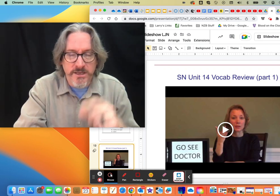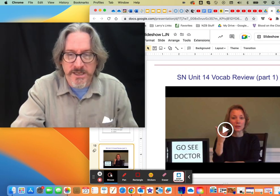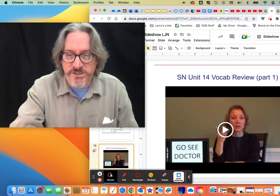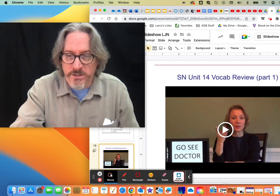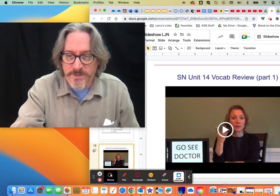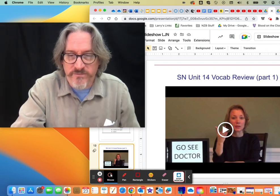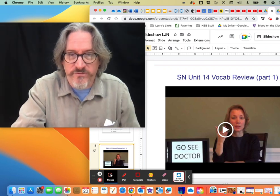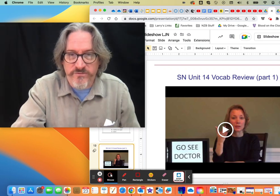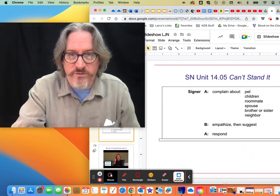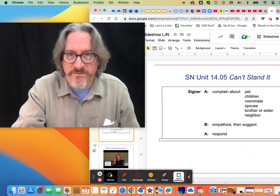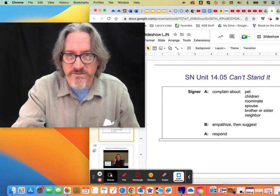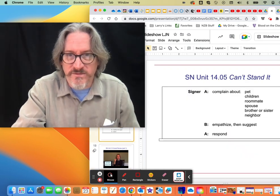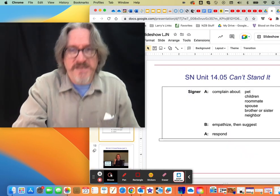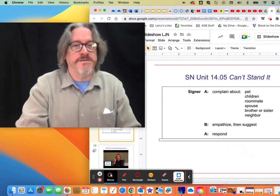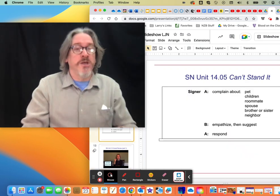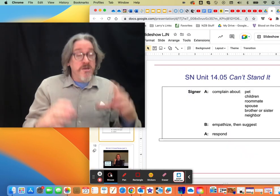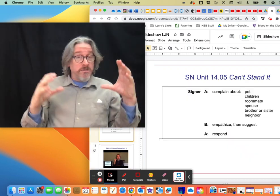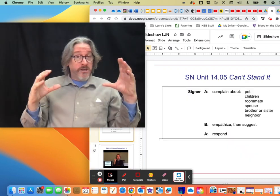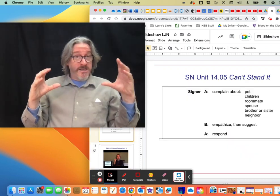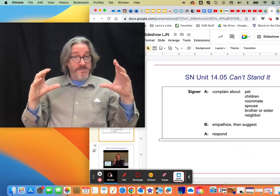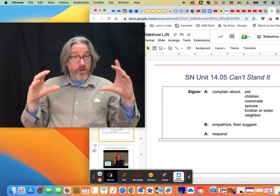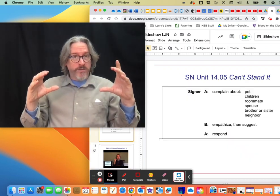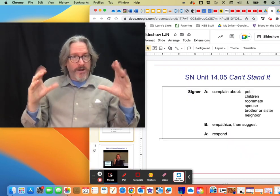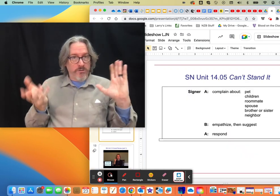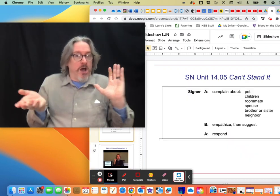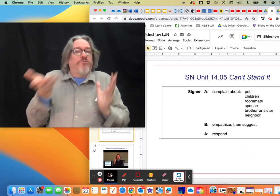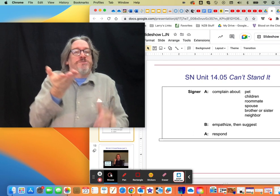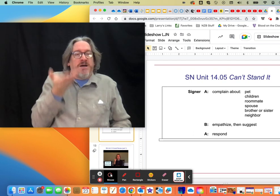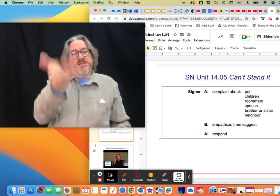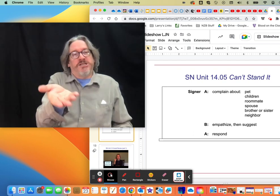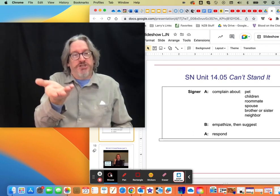14.5 is all about. 14.5? Yes. Is all